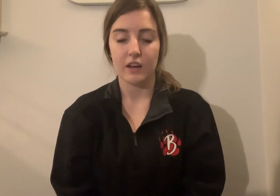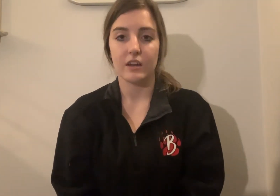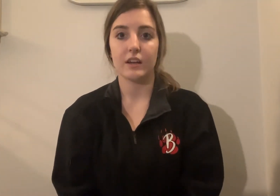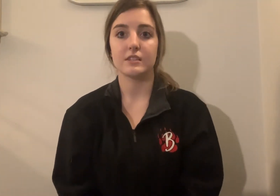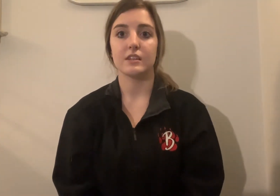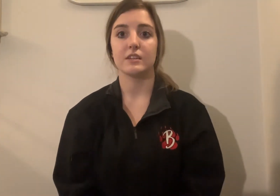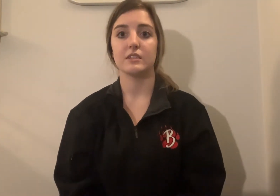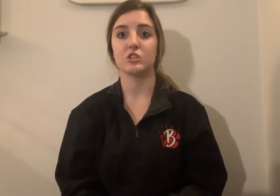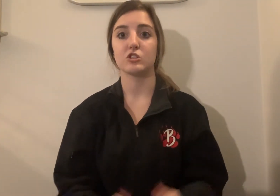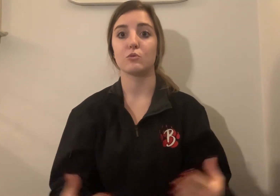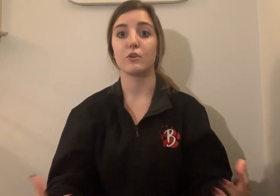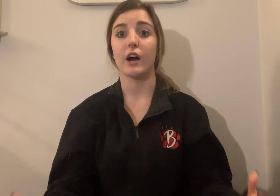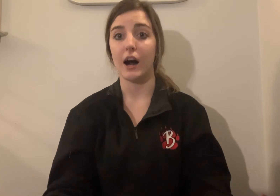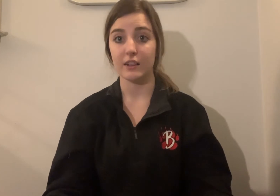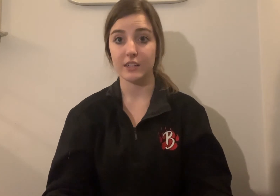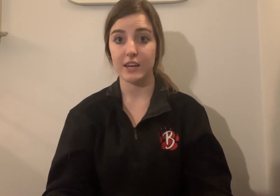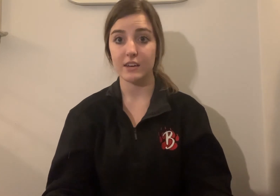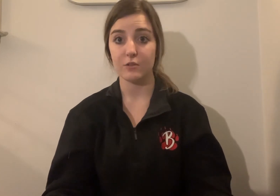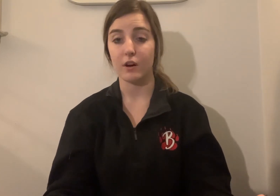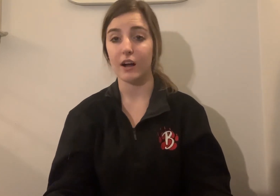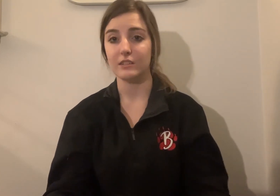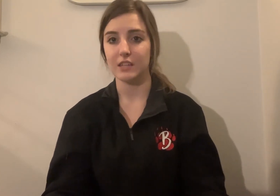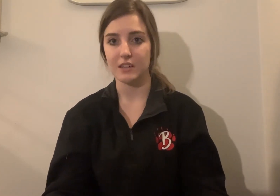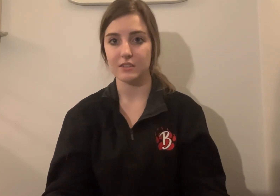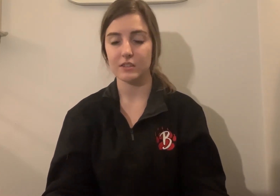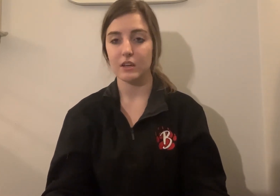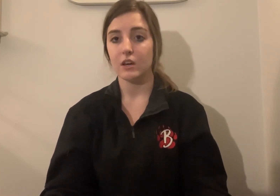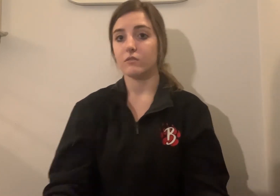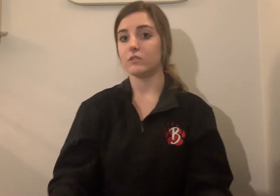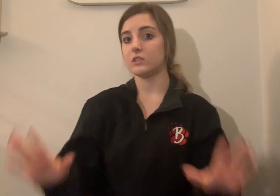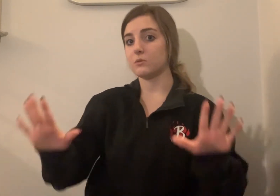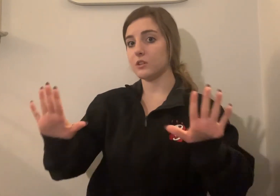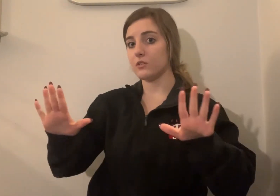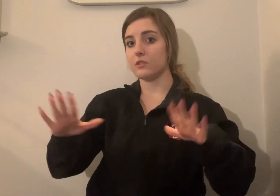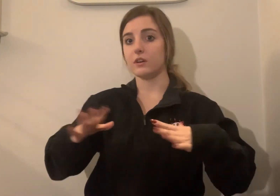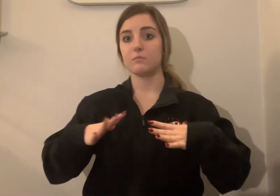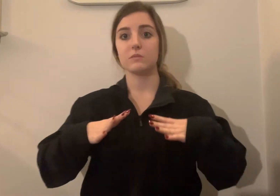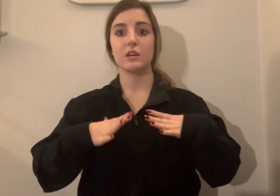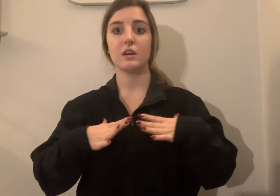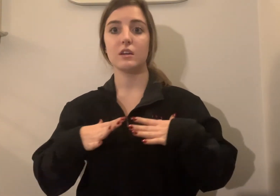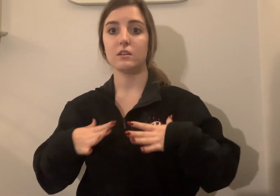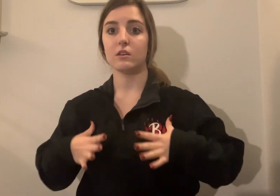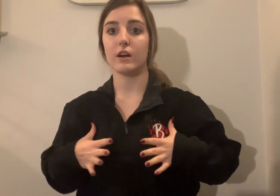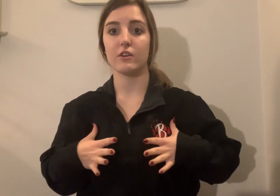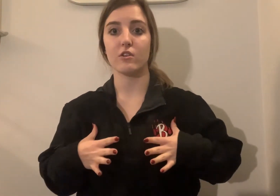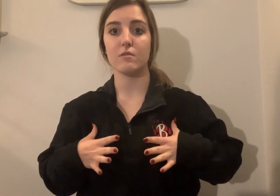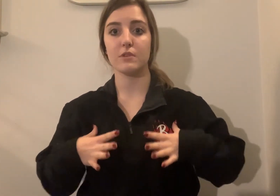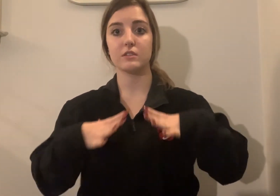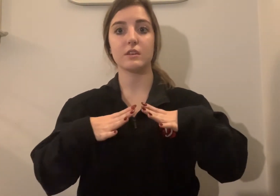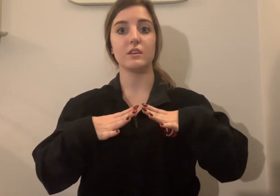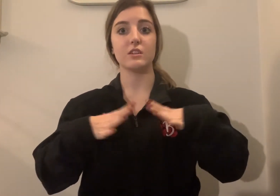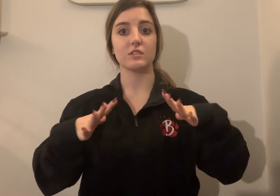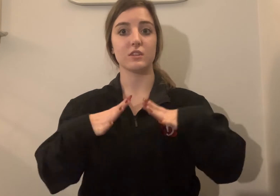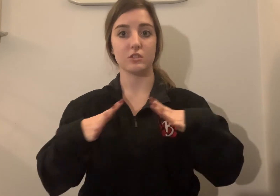Next is just the word holiday or holidays. For this one, your thumbs are at your armpits and they just touch